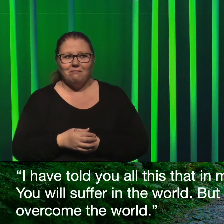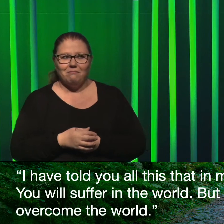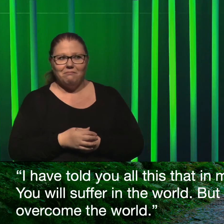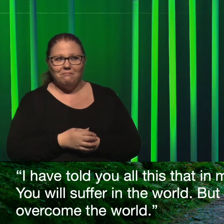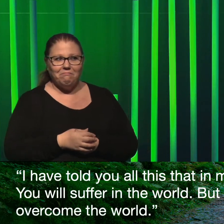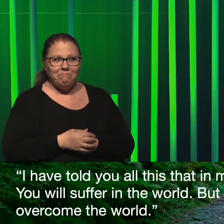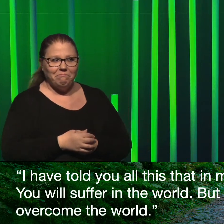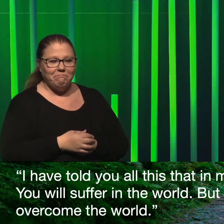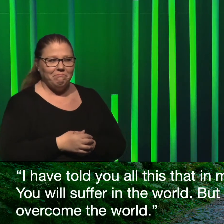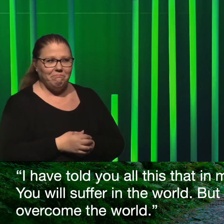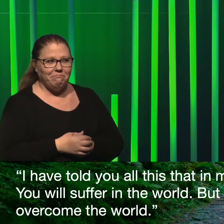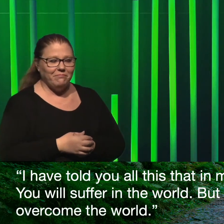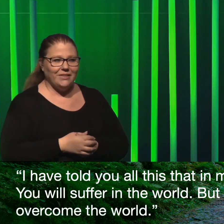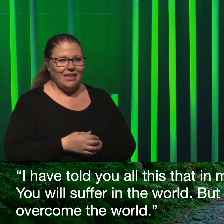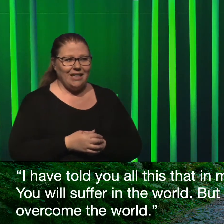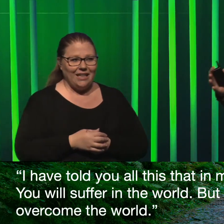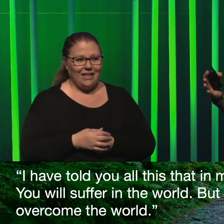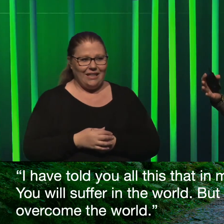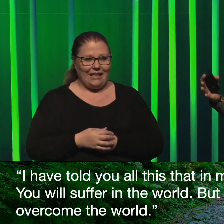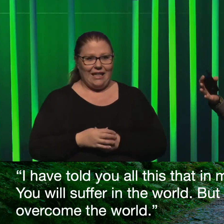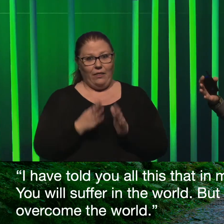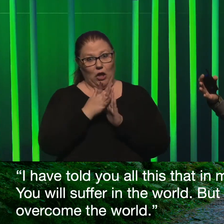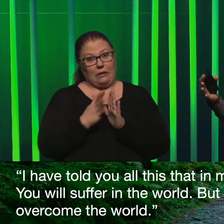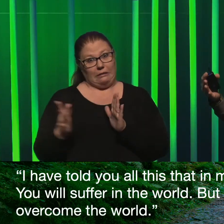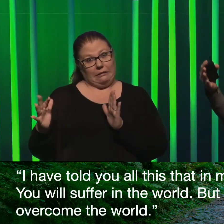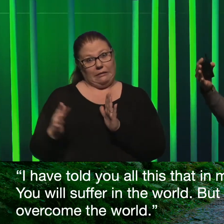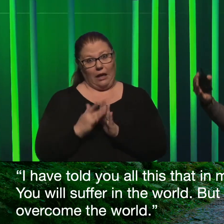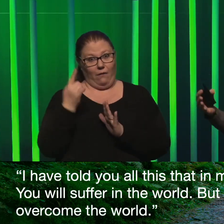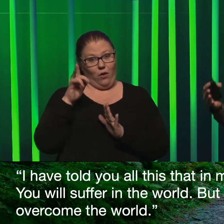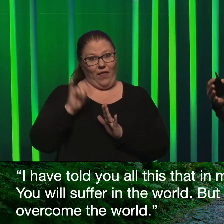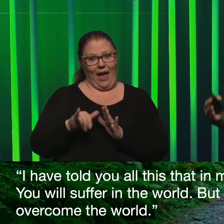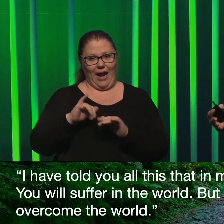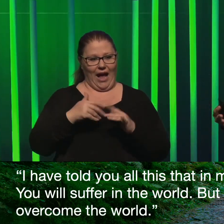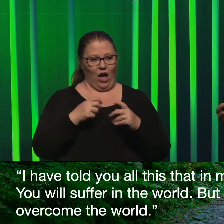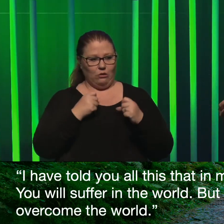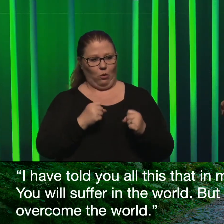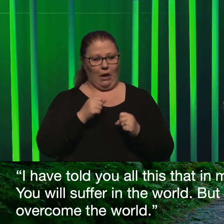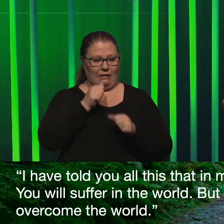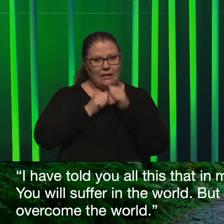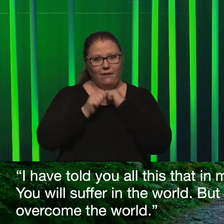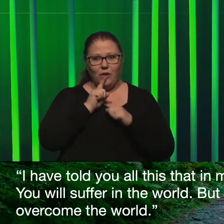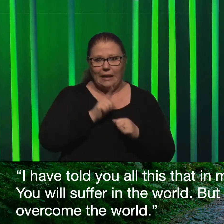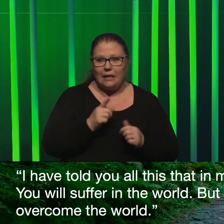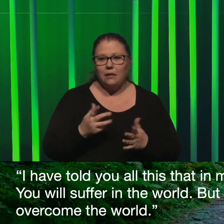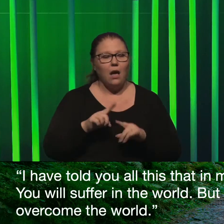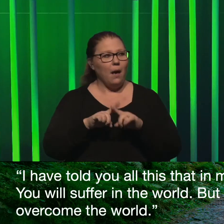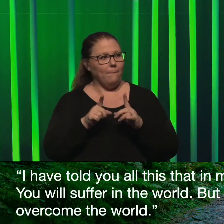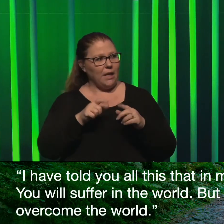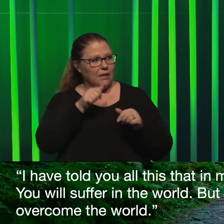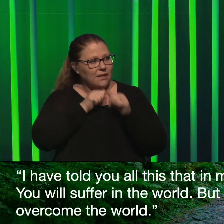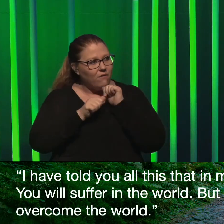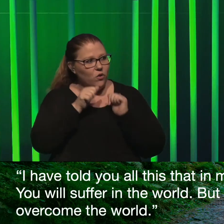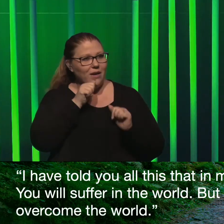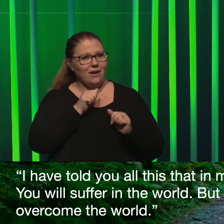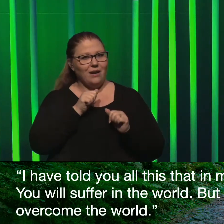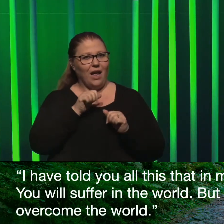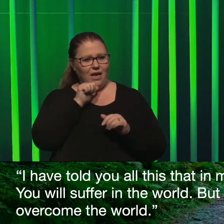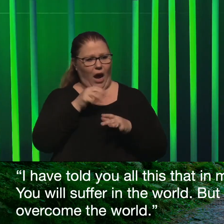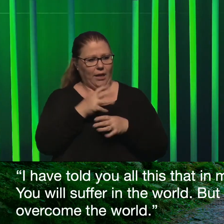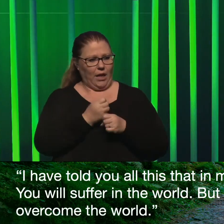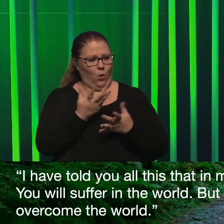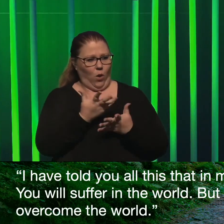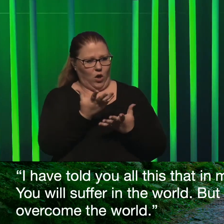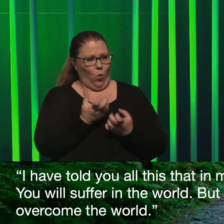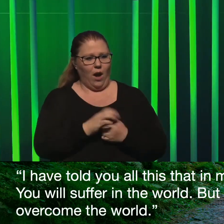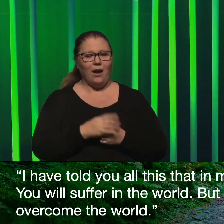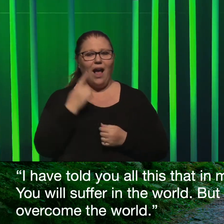okay? And there's a sliding scale of that, right? How intense our suffering is. But suffering at the idea of just not getting what you want.